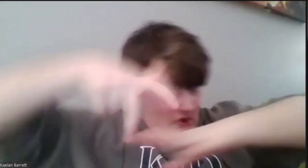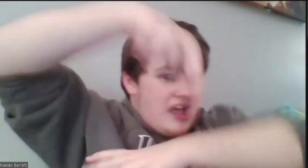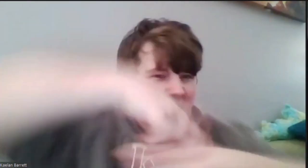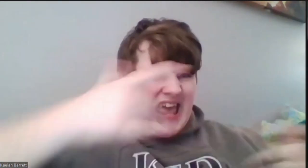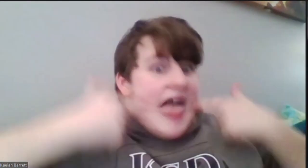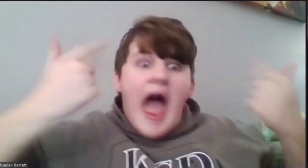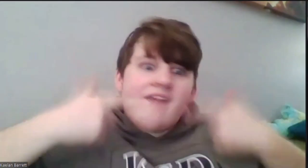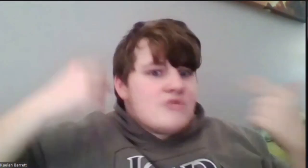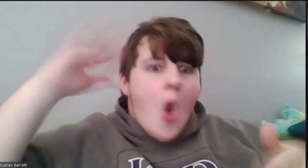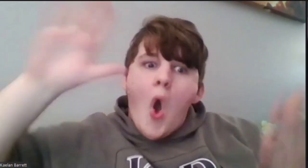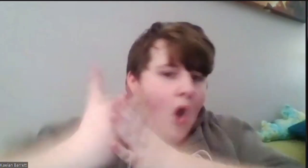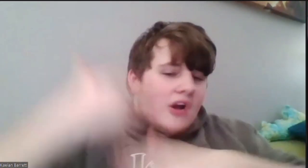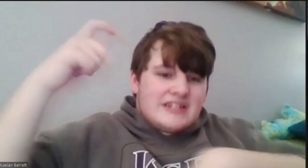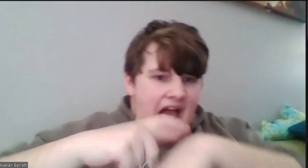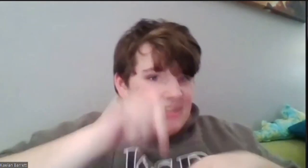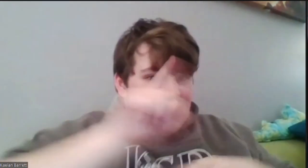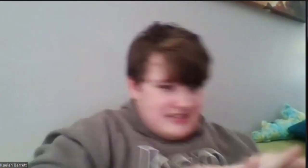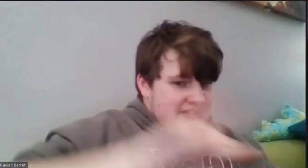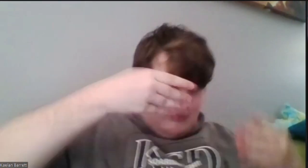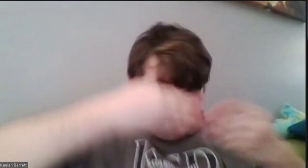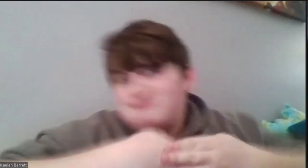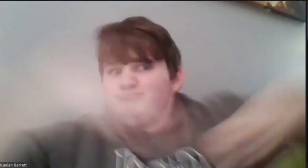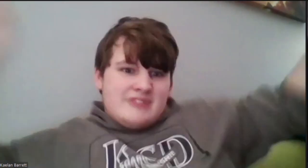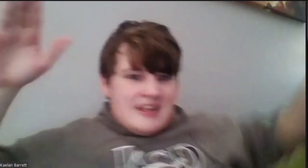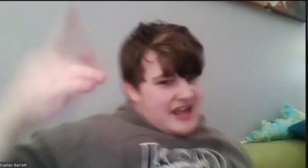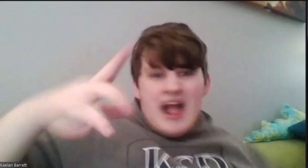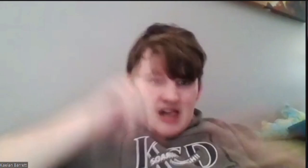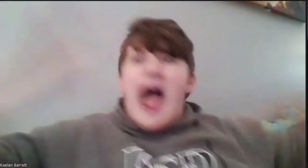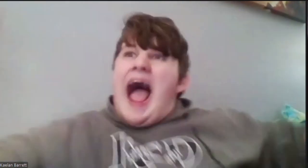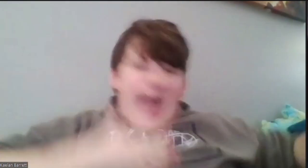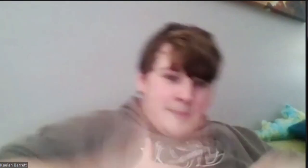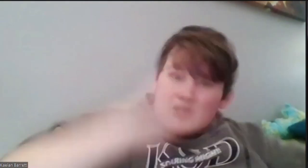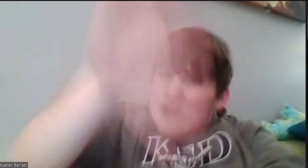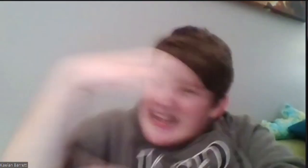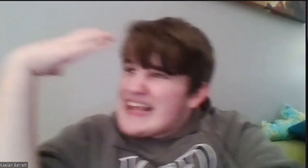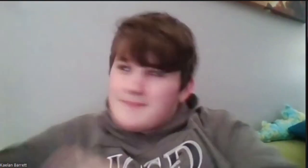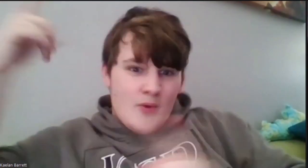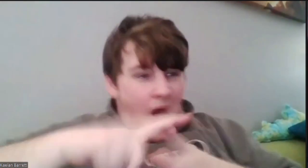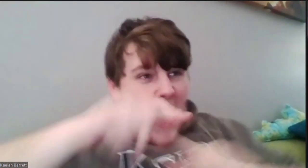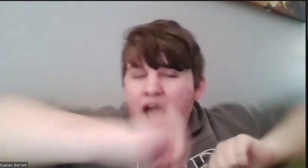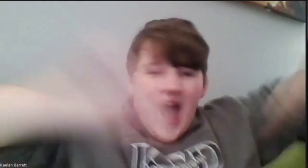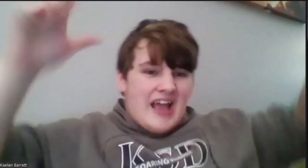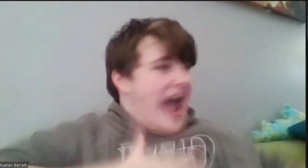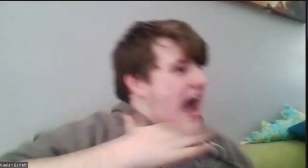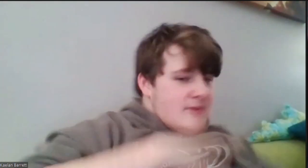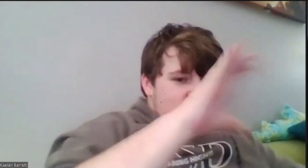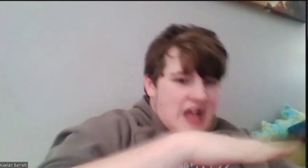off. He's laughing the whole time. He's having a good time running through town saying Merry Christmas to